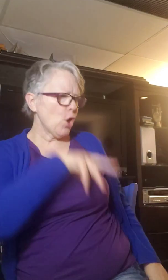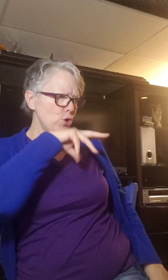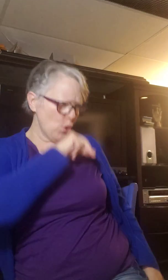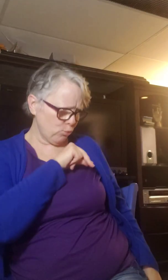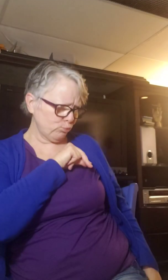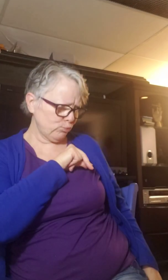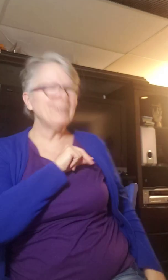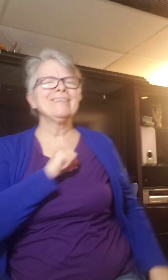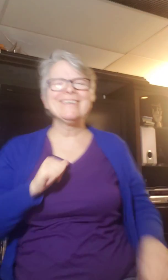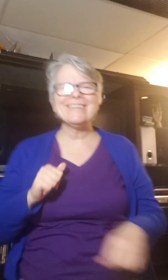No.